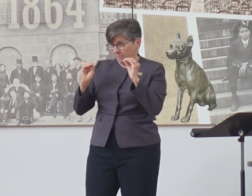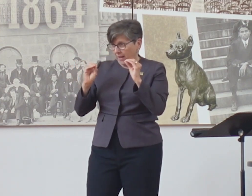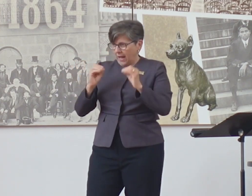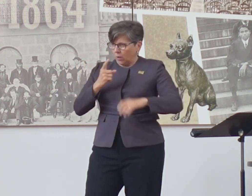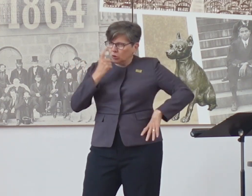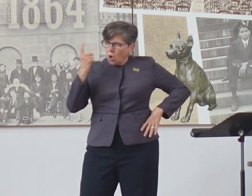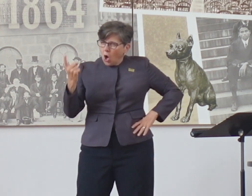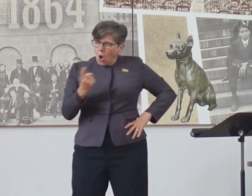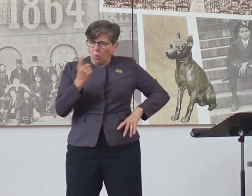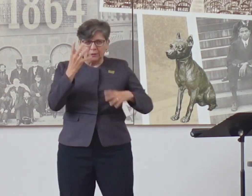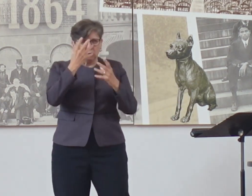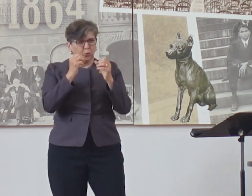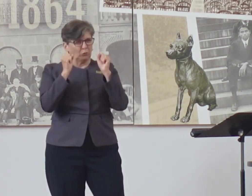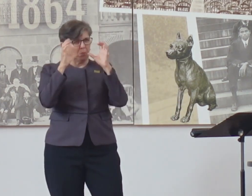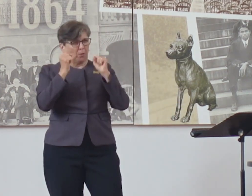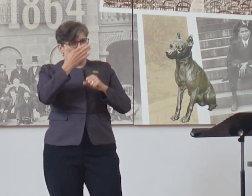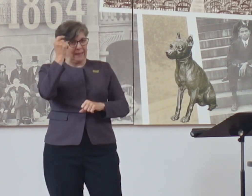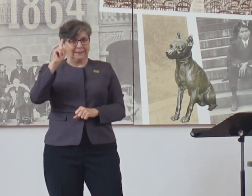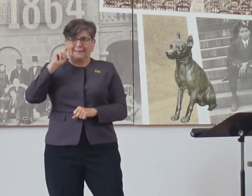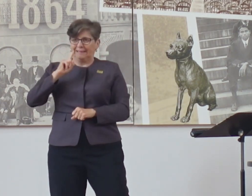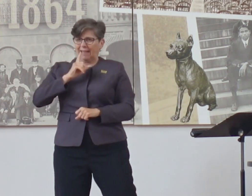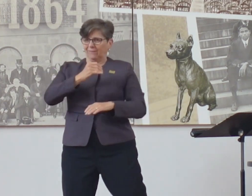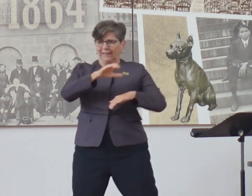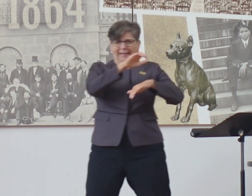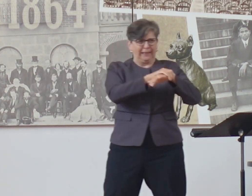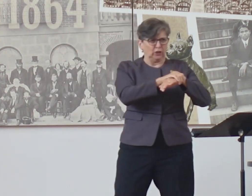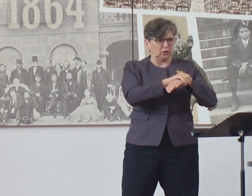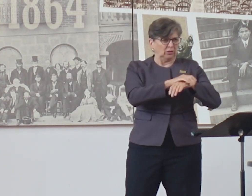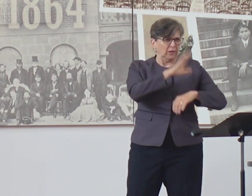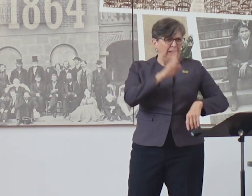were teaching. And it was always pretty remarkable back then for